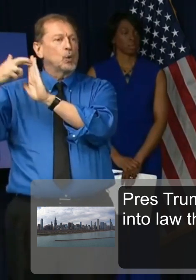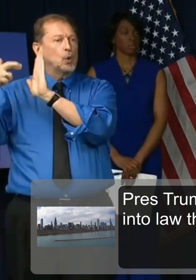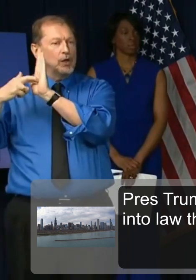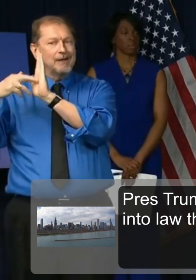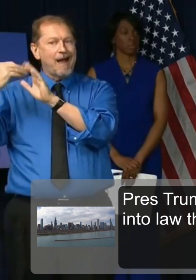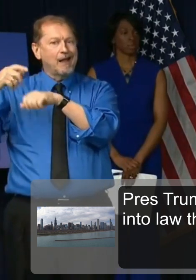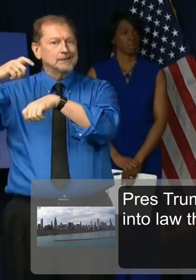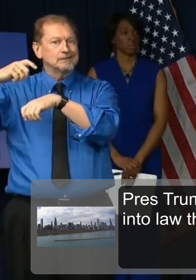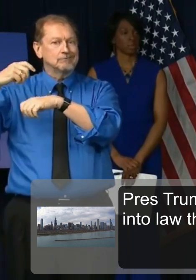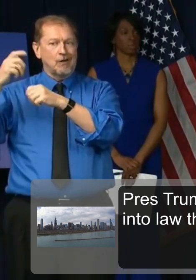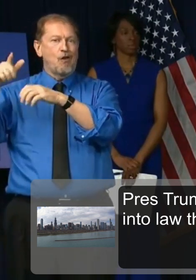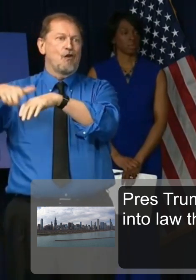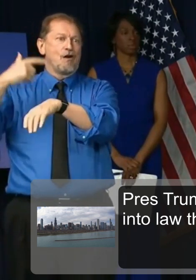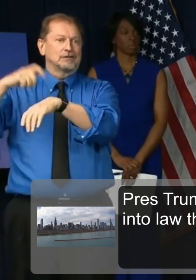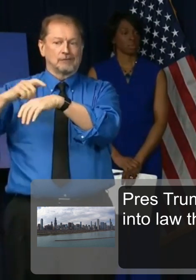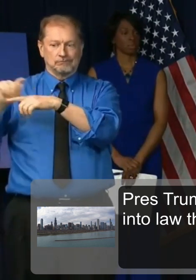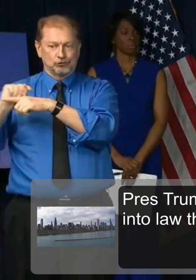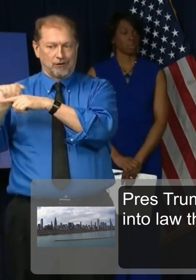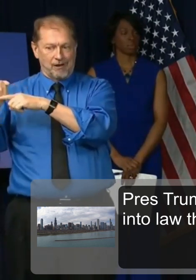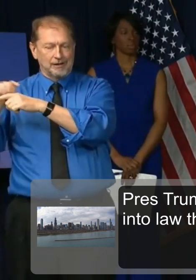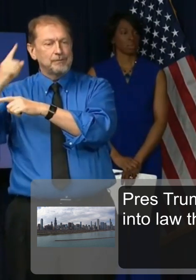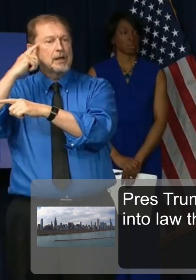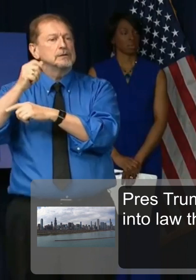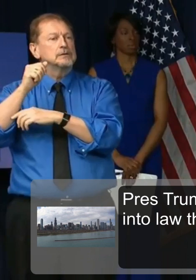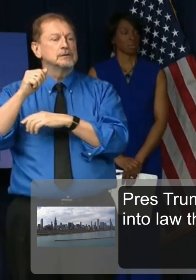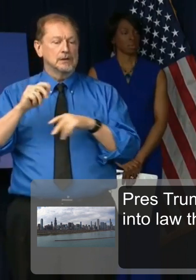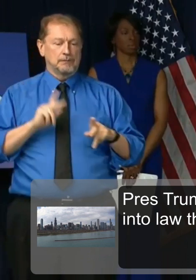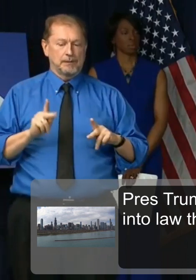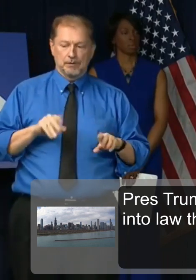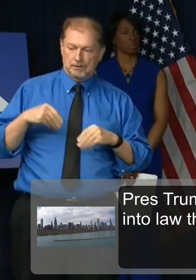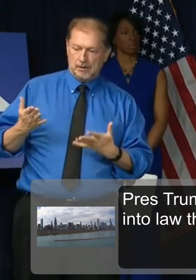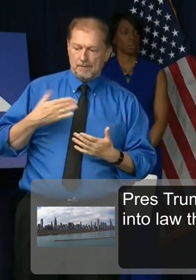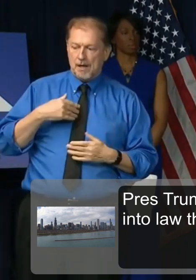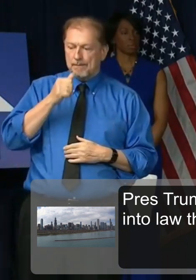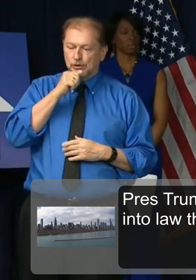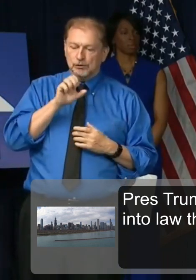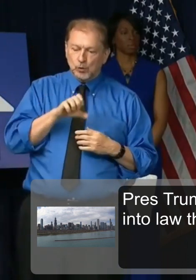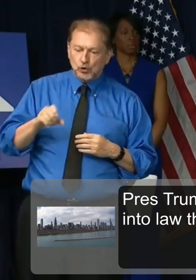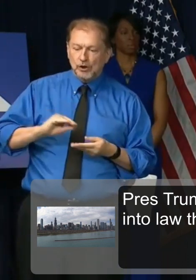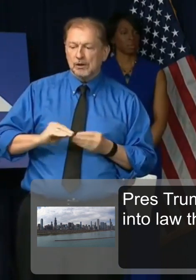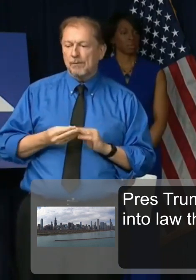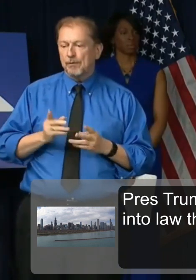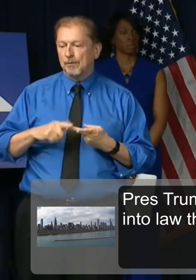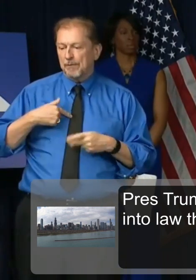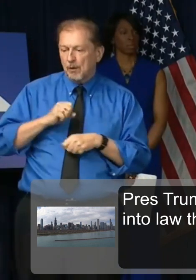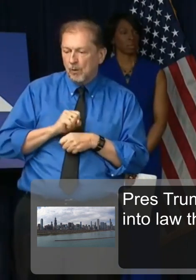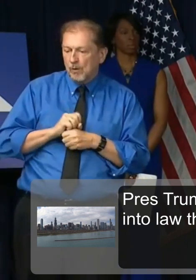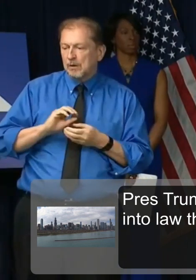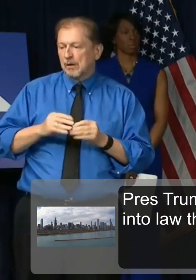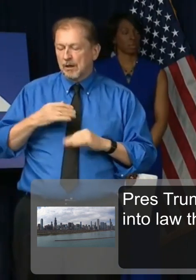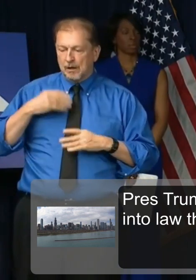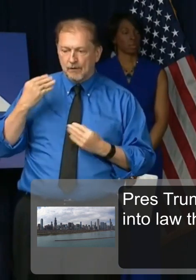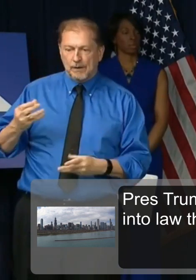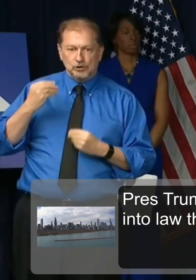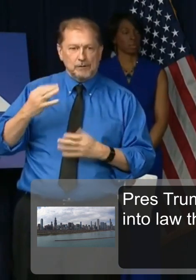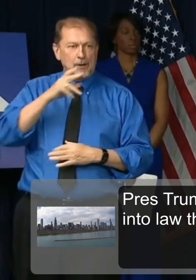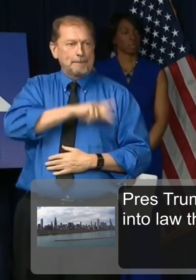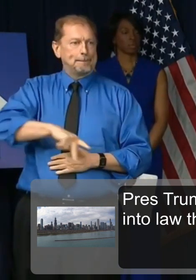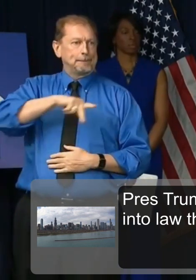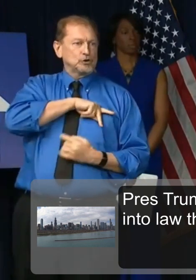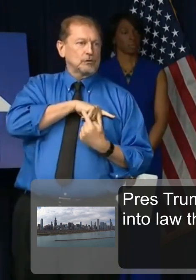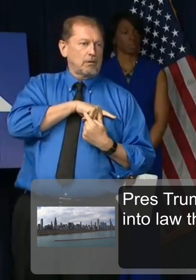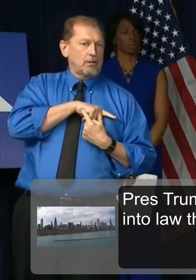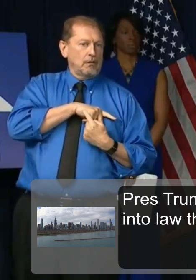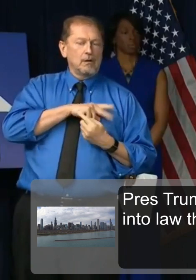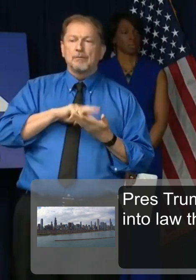And so, because people are giving their personal information to somebody over the phone, and you wouldn't want to give that to somebody who might misuse that information or